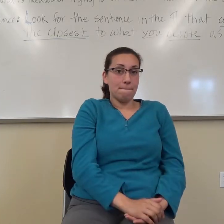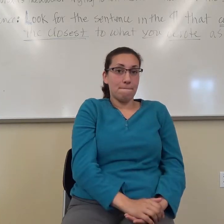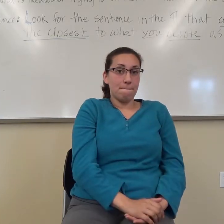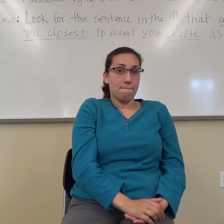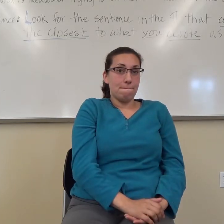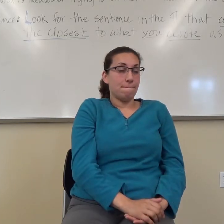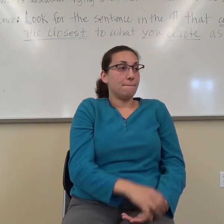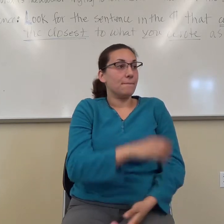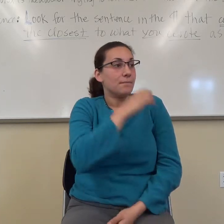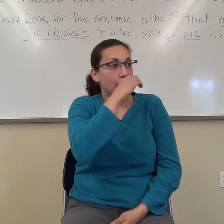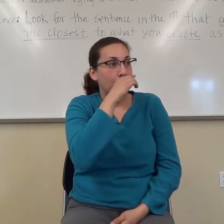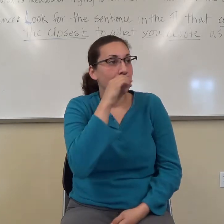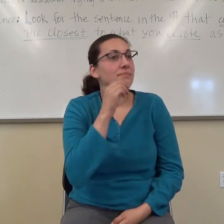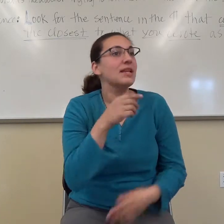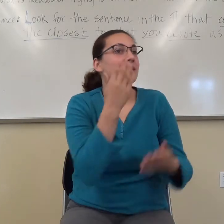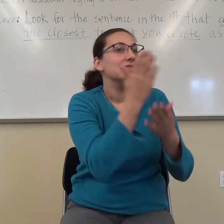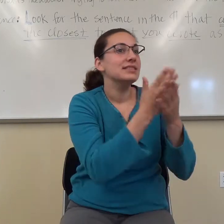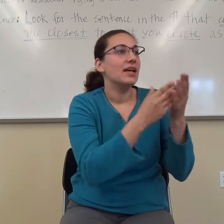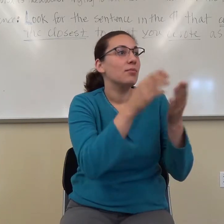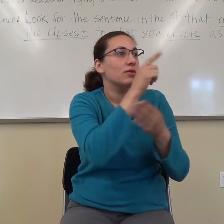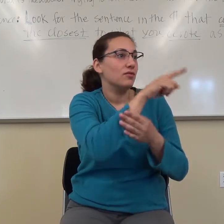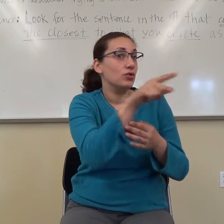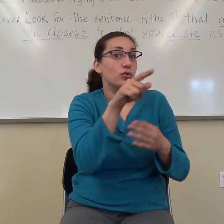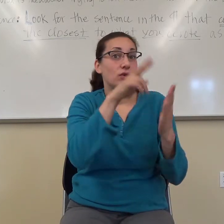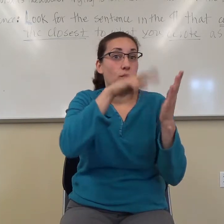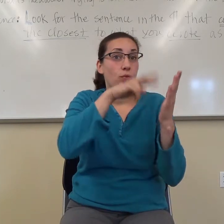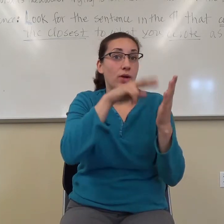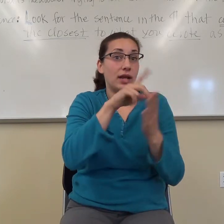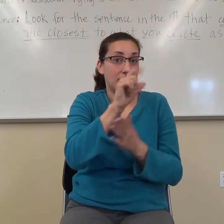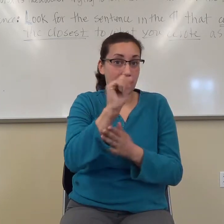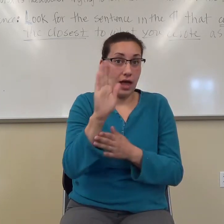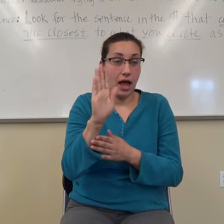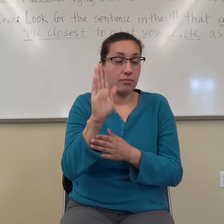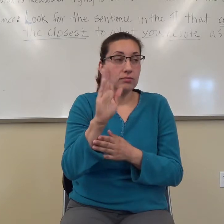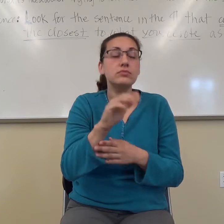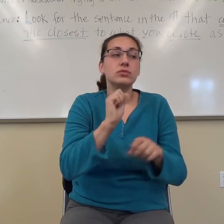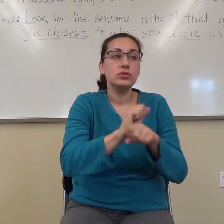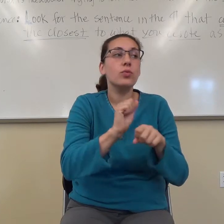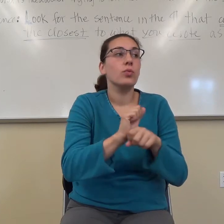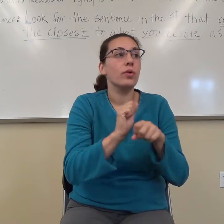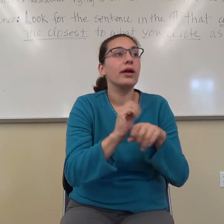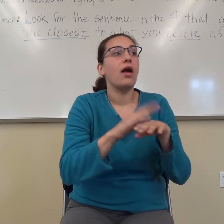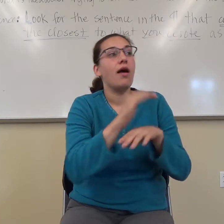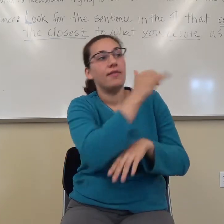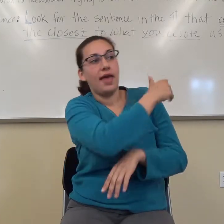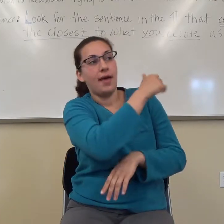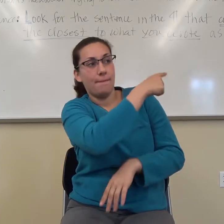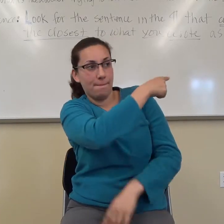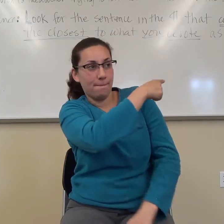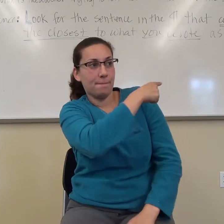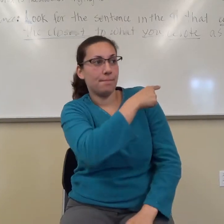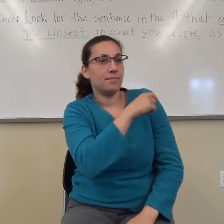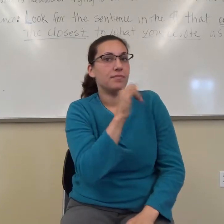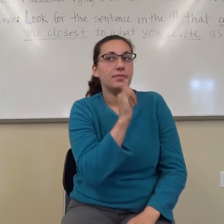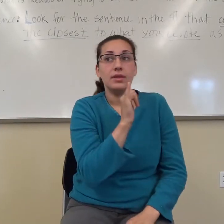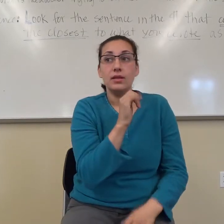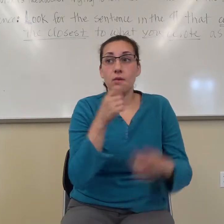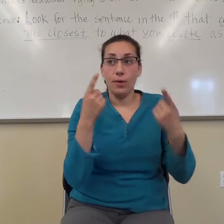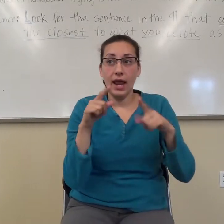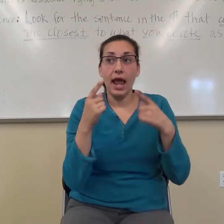of the things some of you in the Reading Strategies Lab are working on, is this, what happens with a lot of